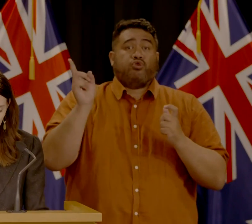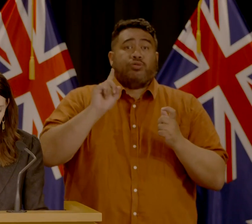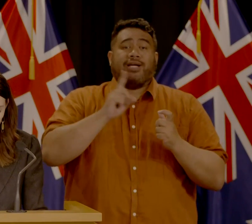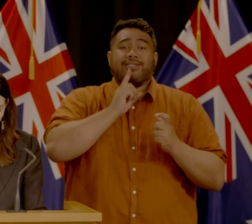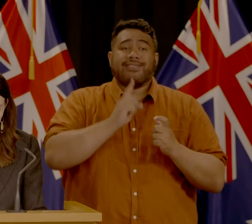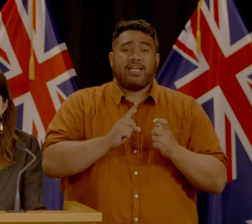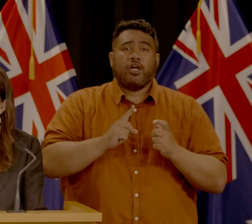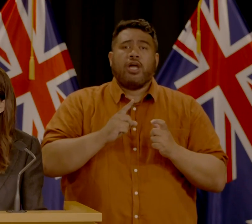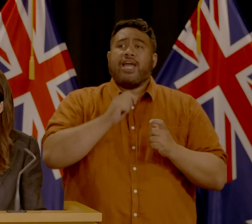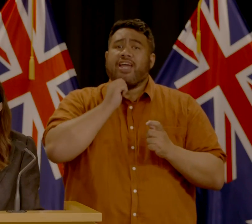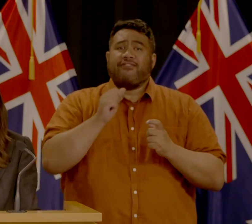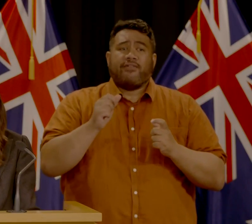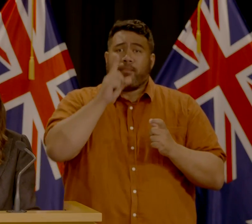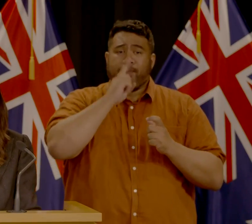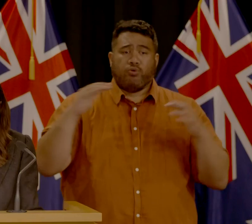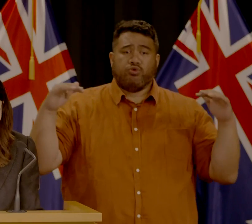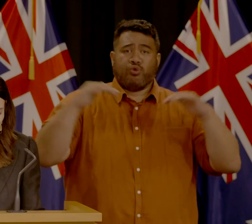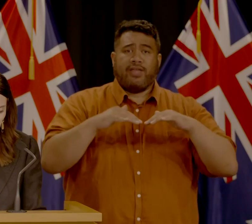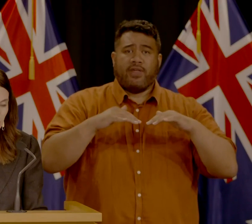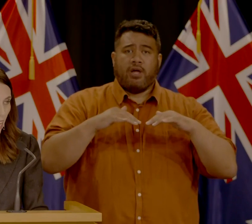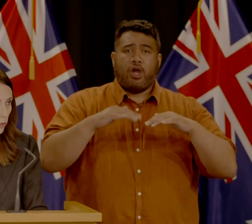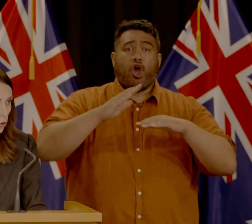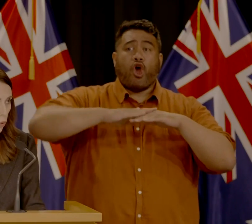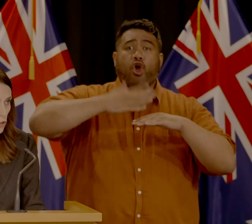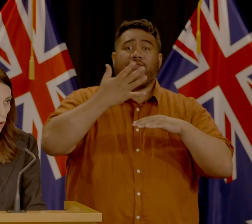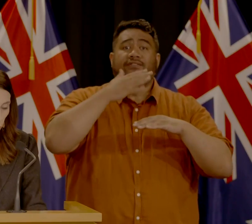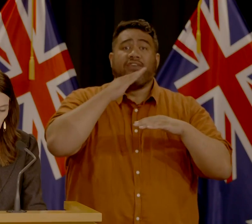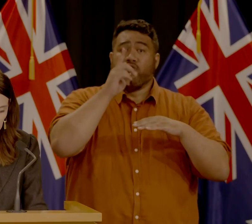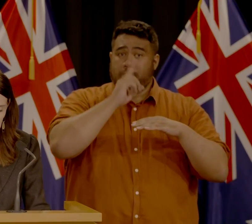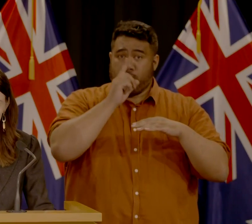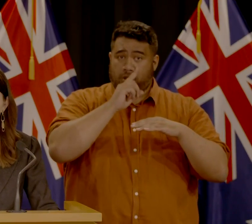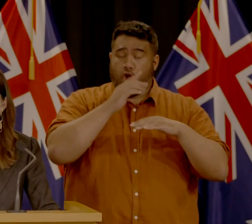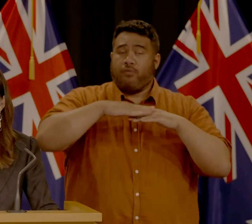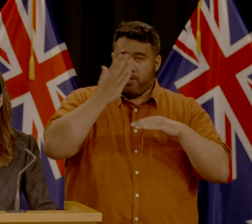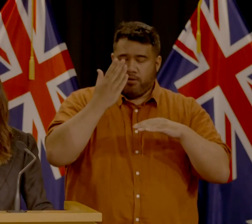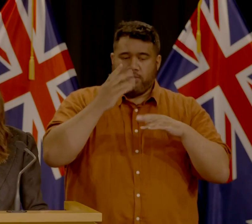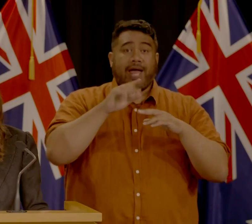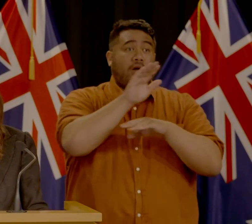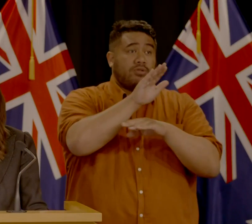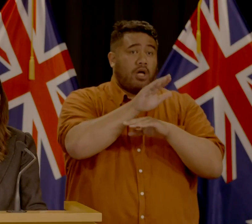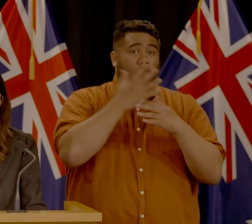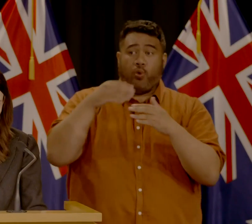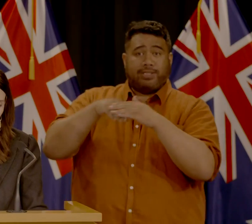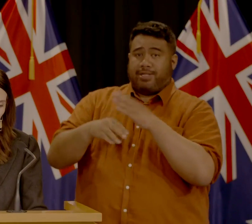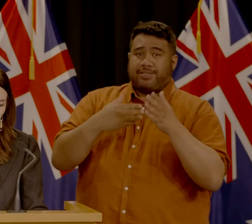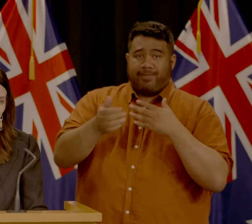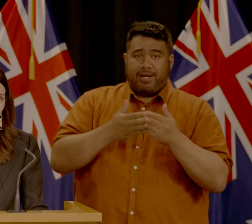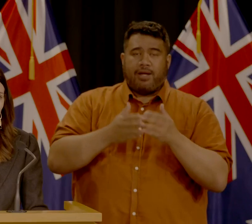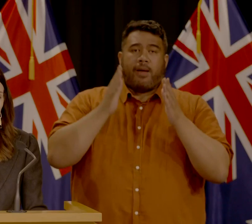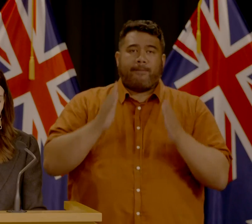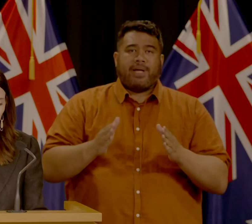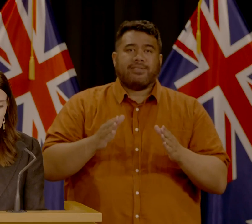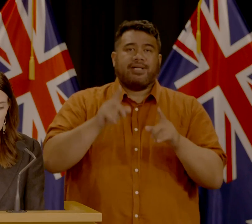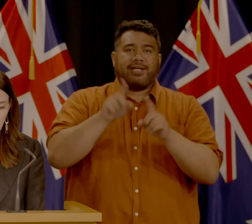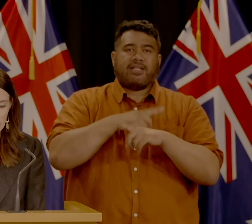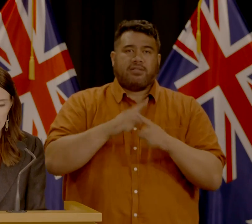500 or more people held outdoors or indoors should be cancelled.